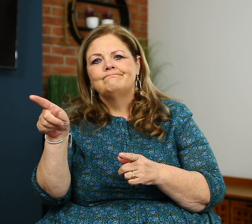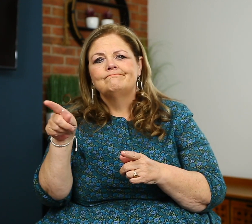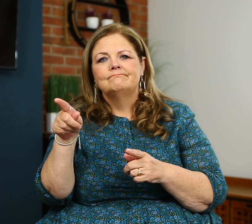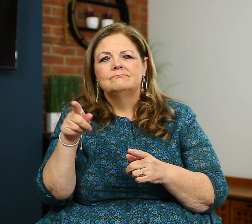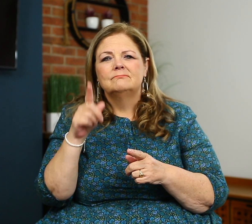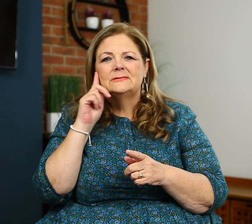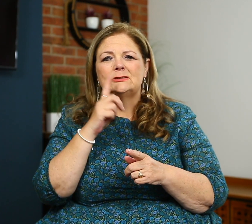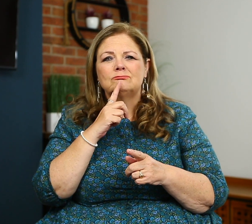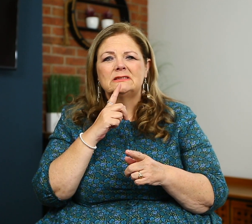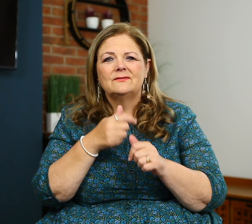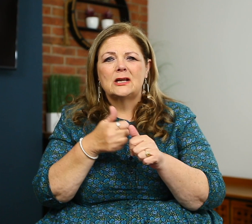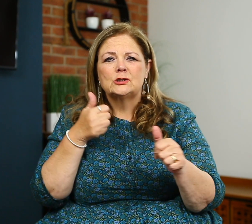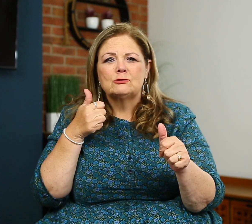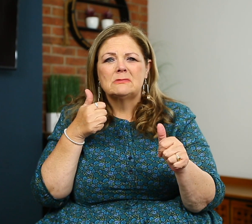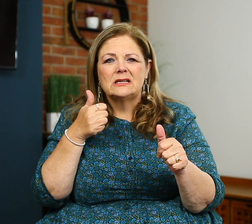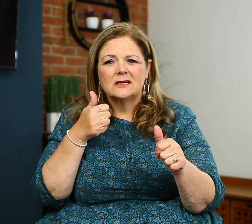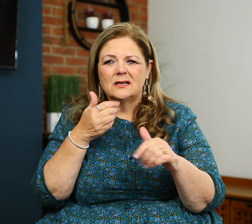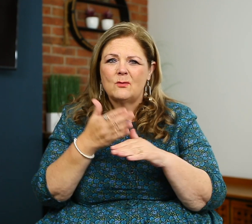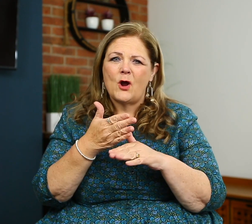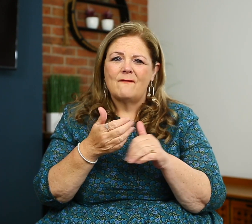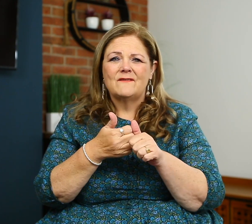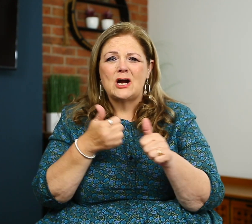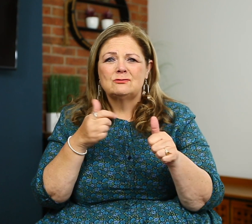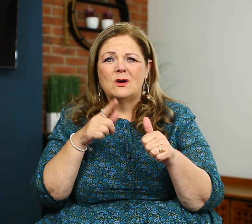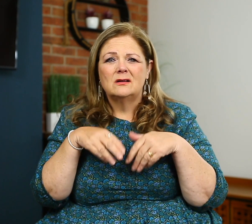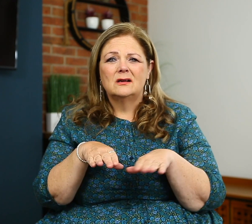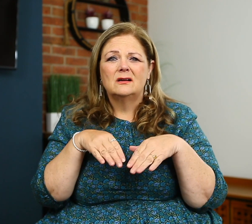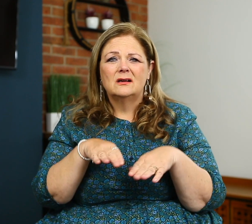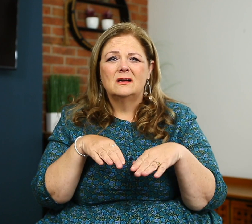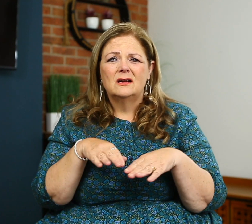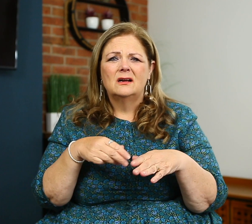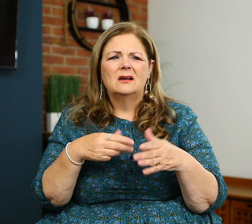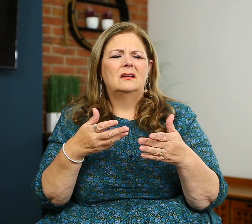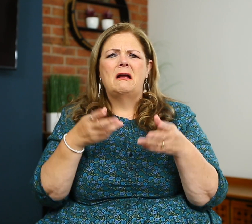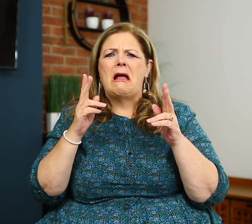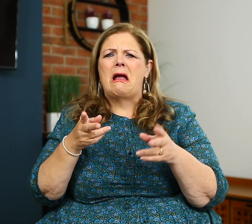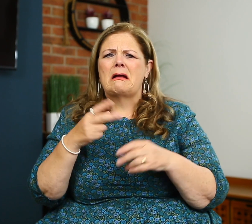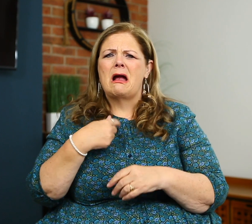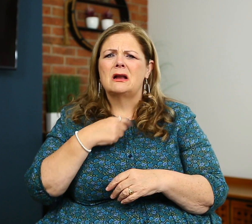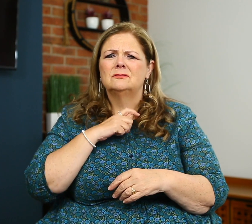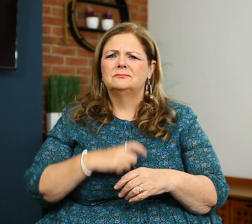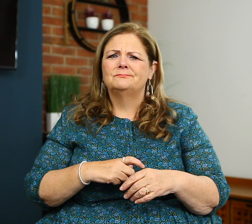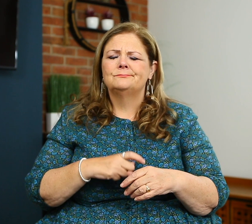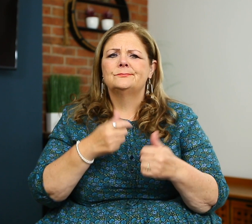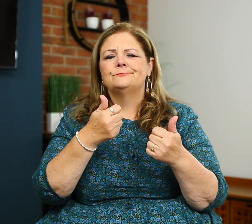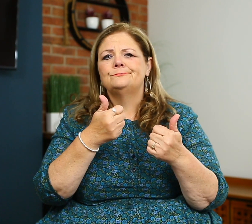a factory full of hearing people as a seamstress on the sewing machines, and I was working with